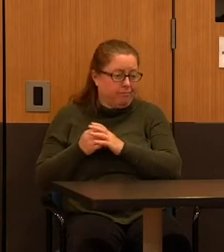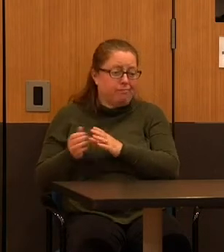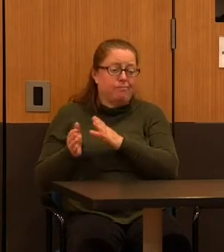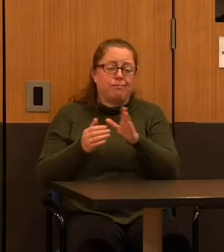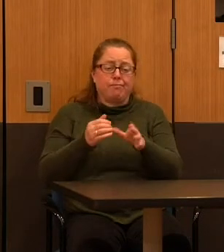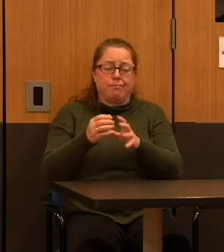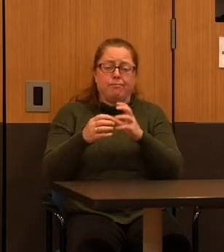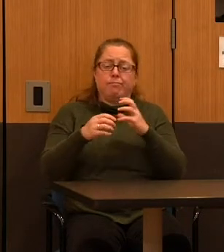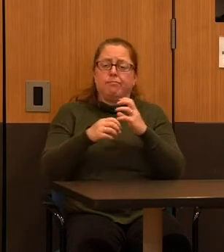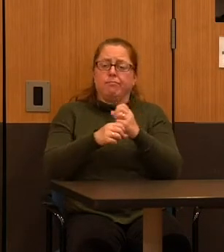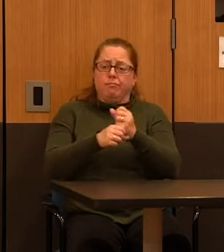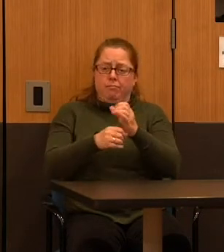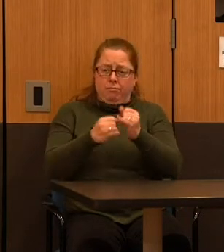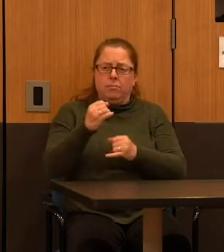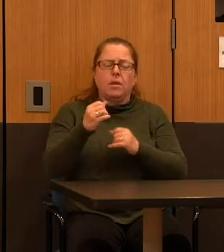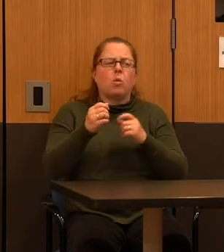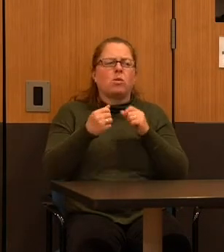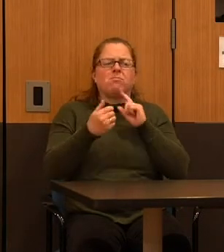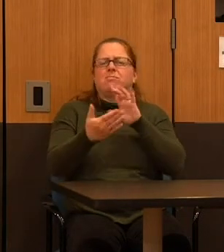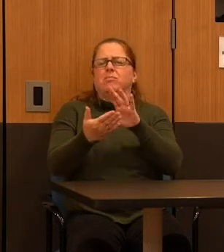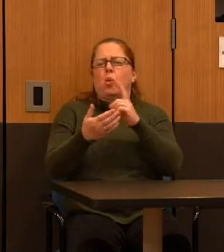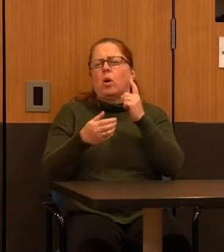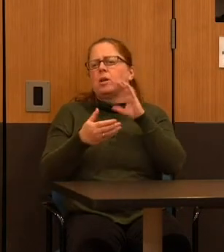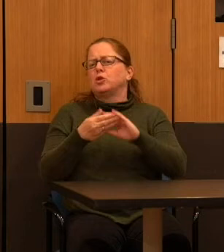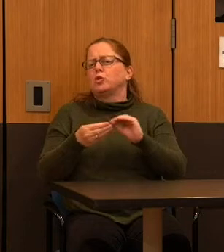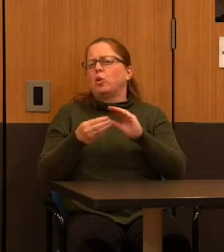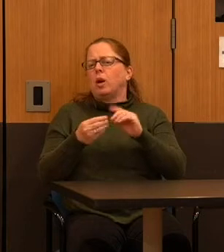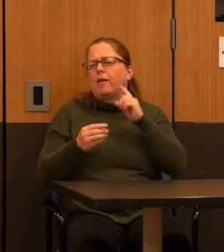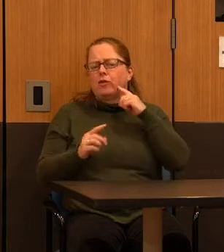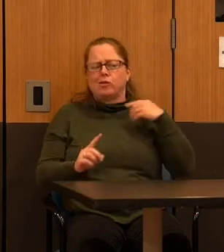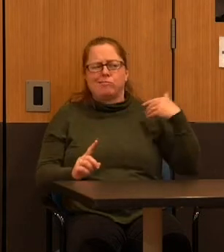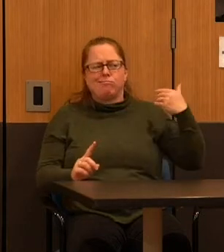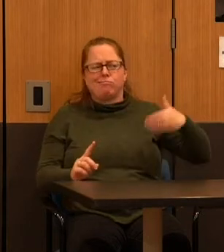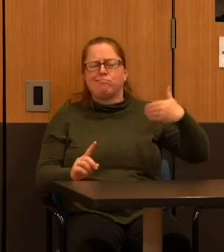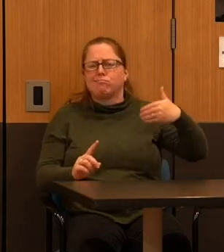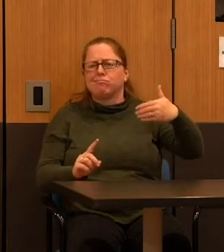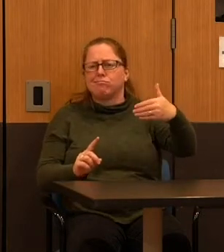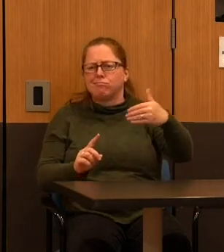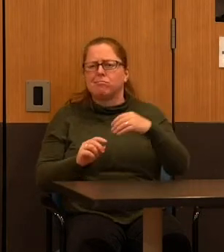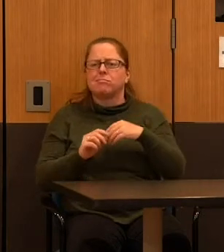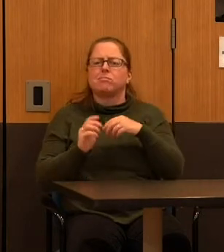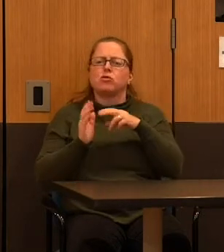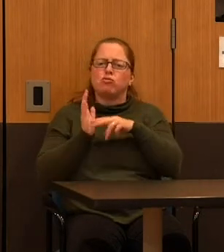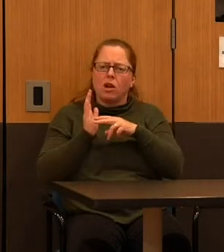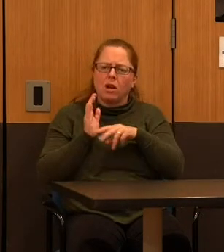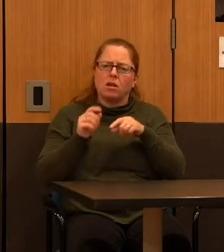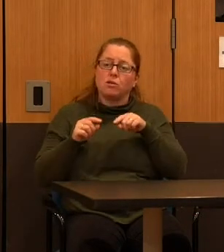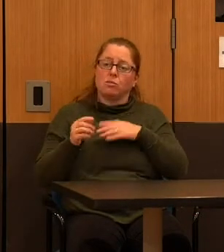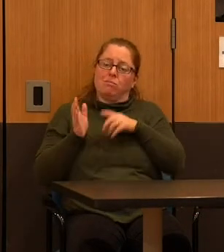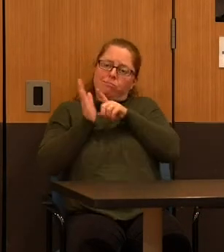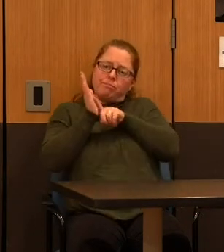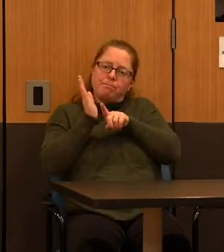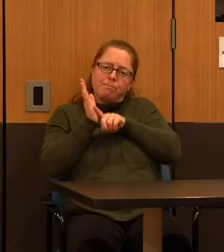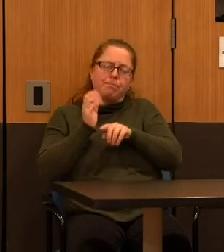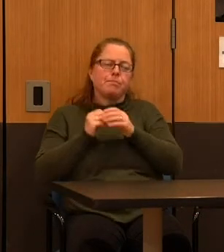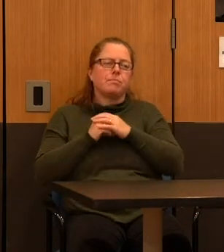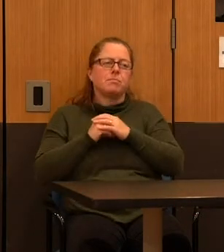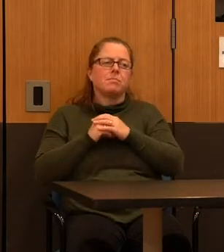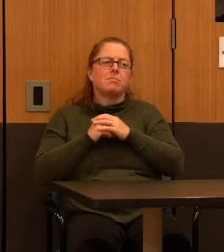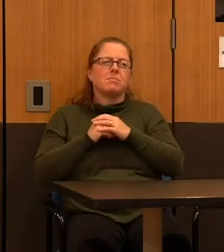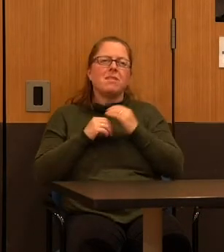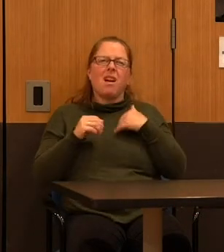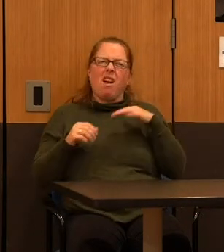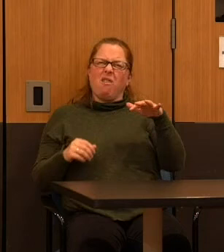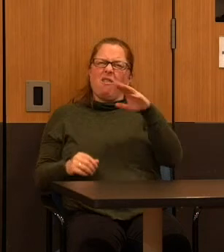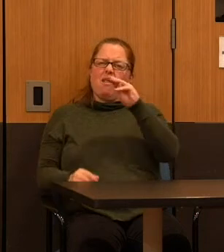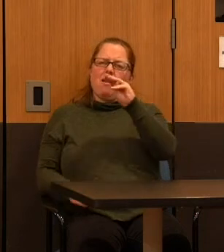one like persistent story that I often heard or read as I did this research, right? There's a certain kind of myth to